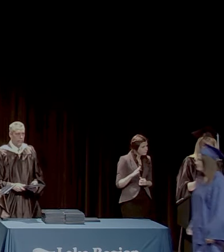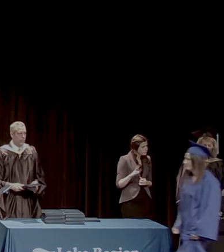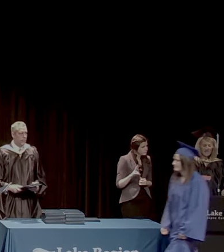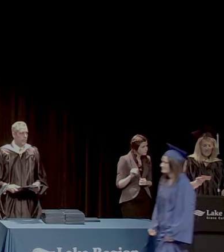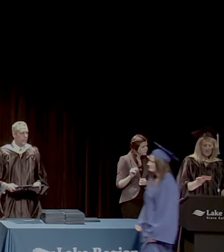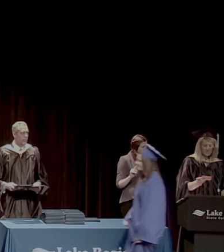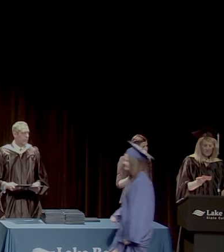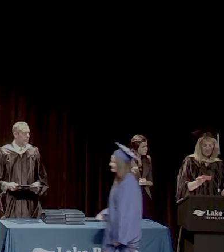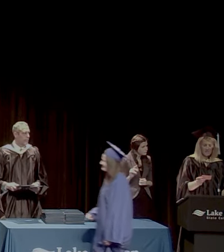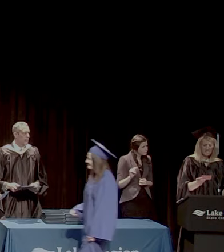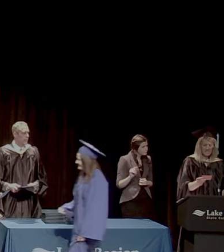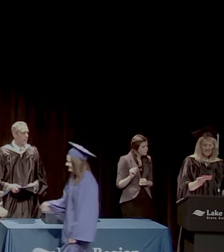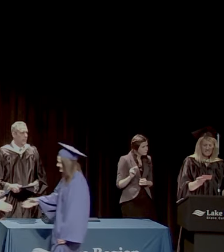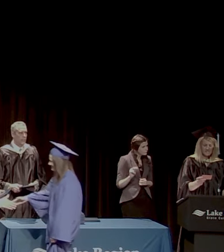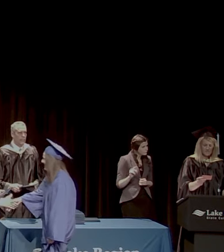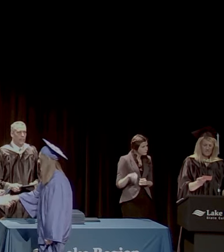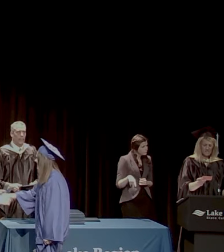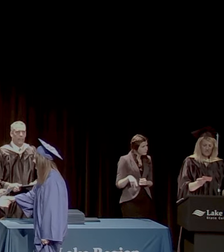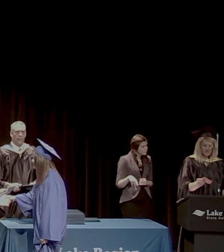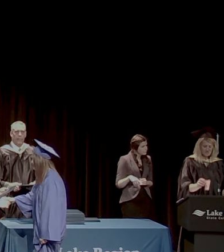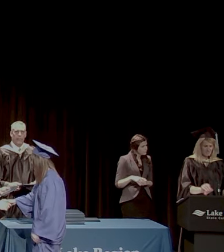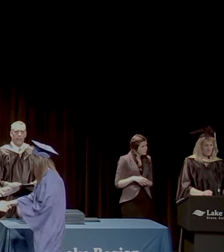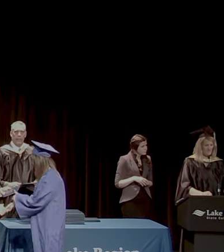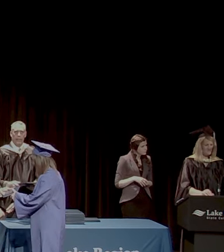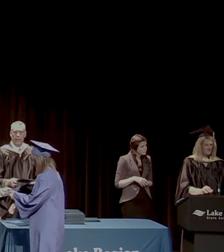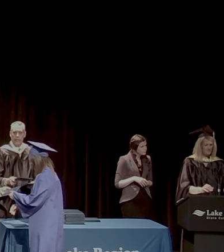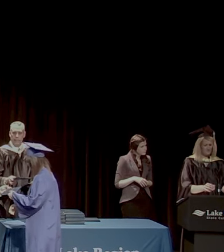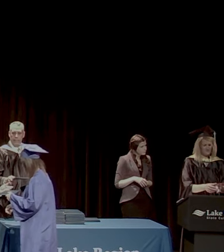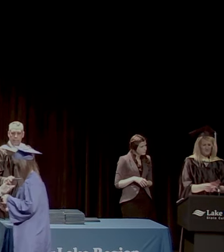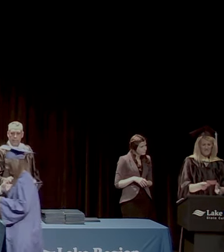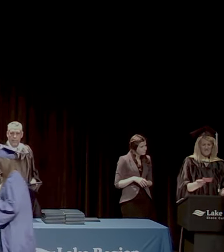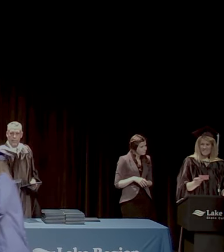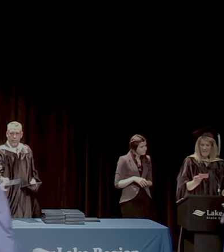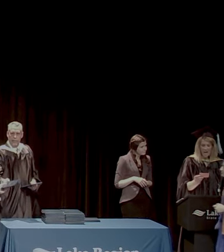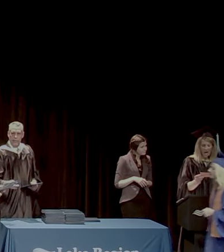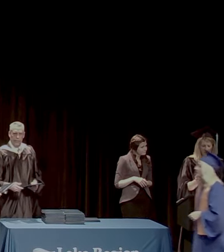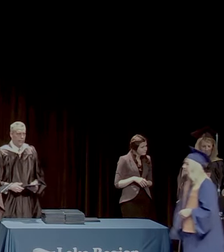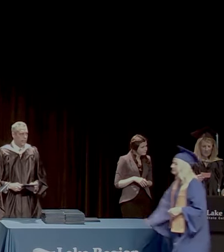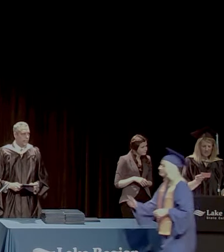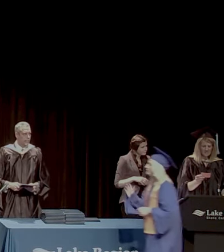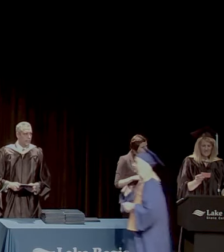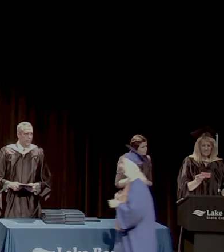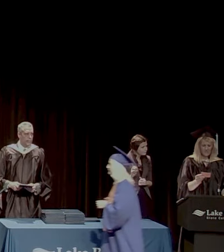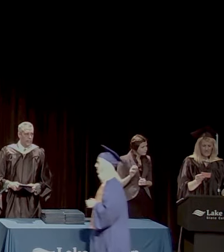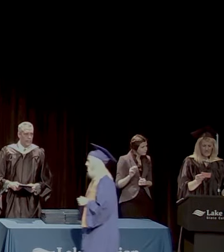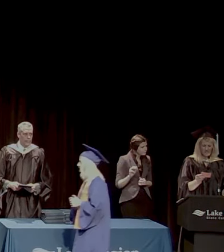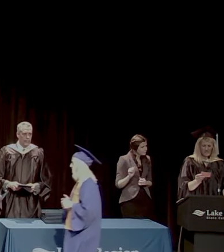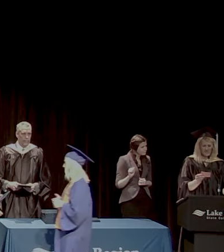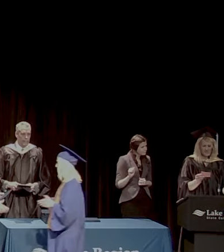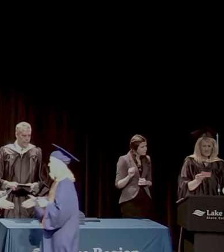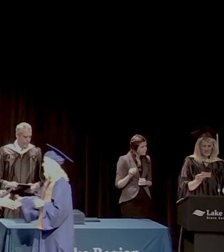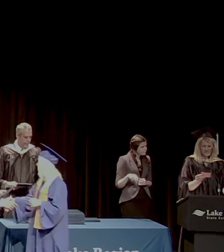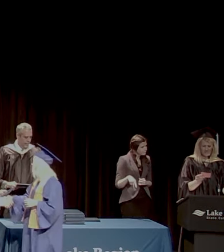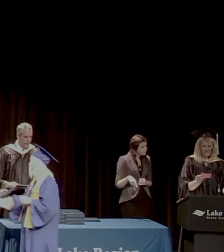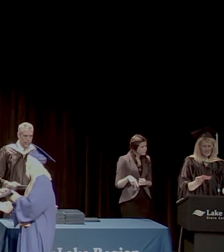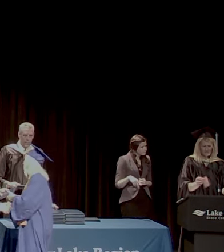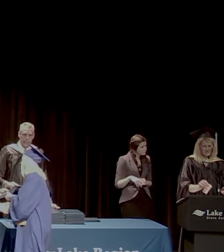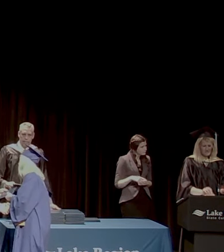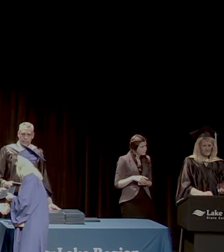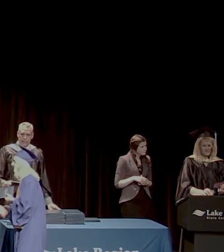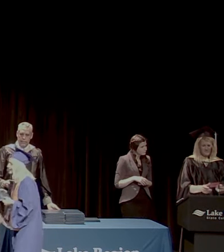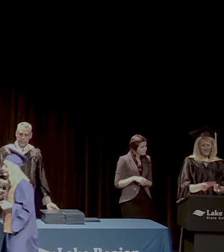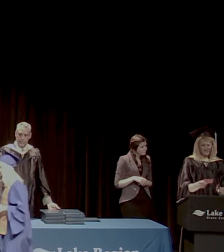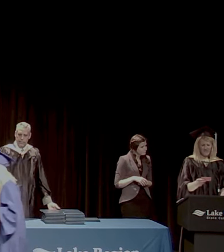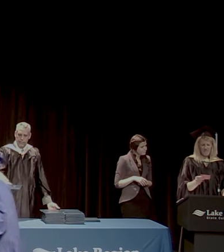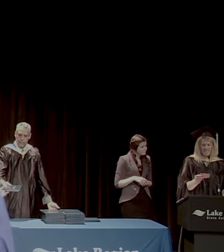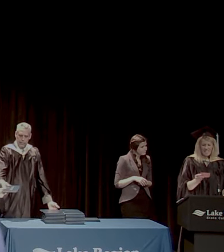Brittany Phillips, Associate in Applied Science, Associate Degree Nurse. Emma Pearls, Associate in Arts, Business Administration.